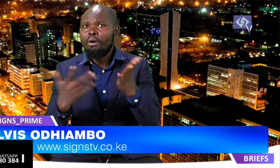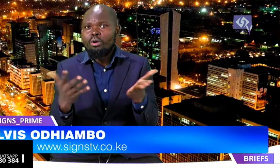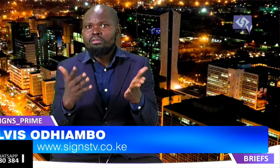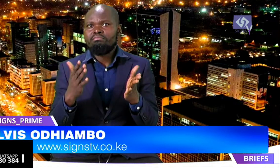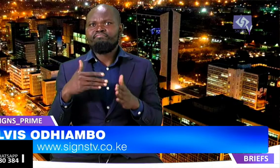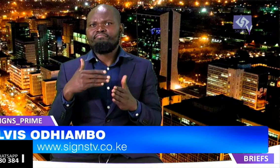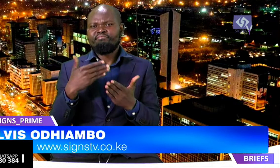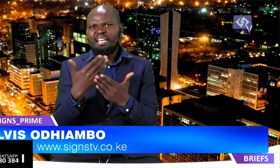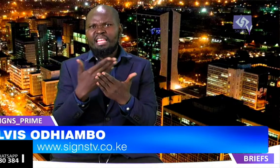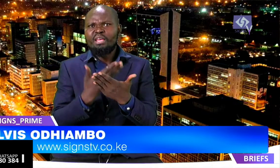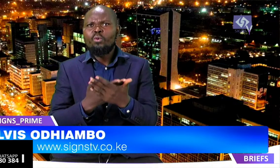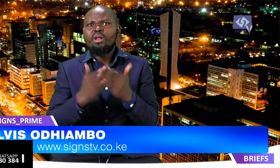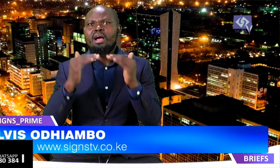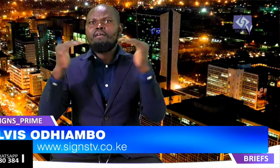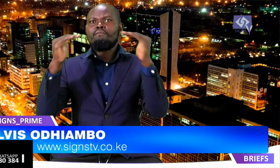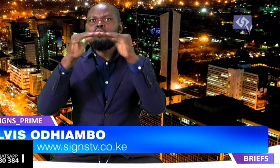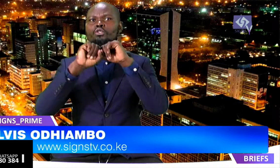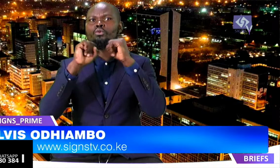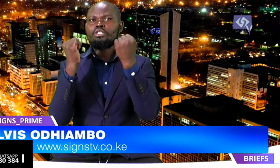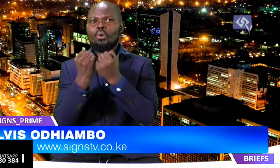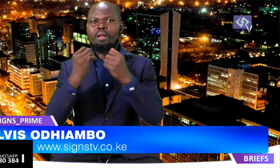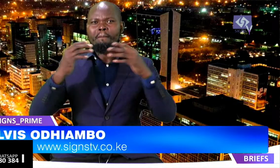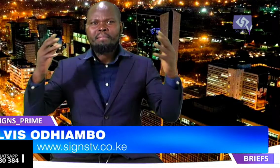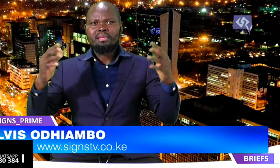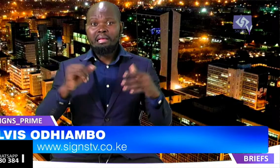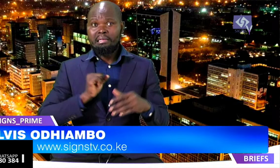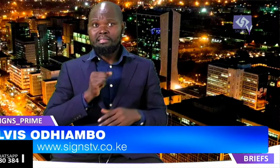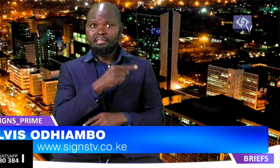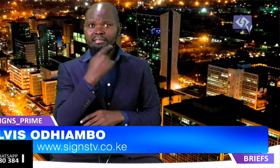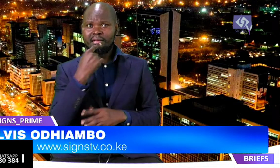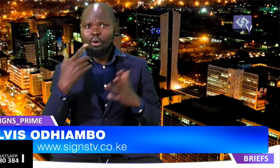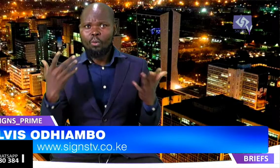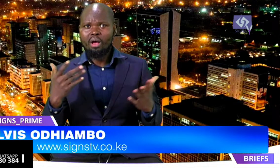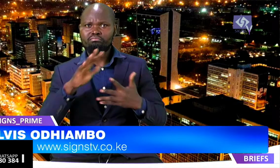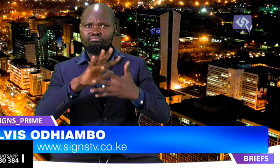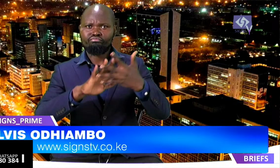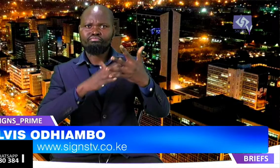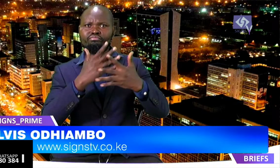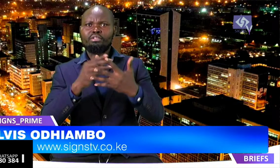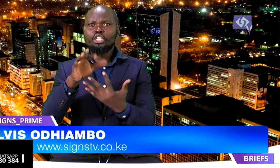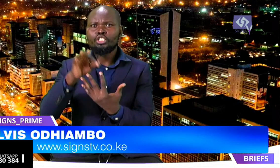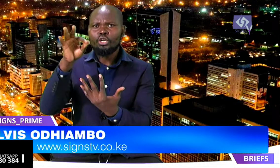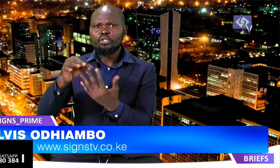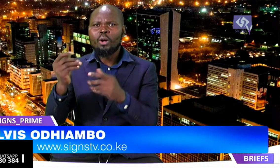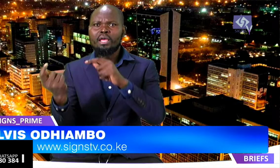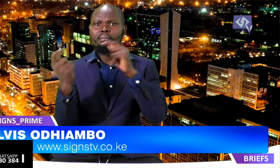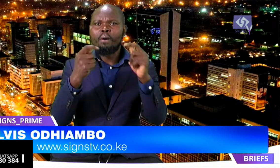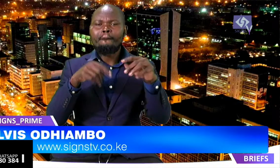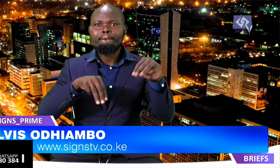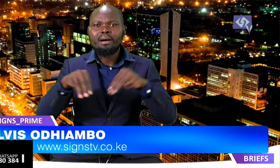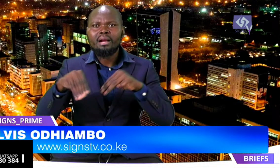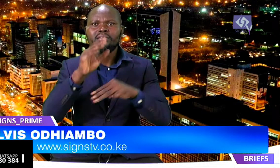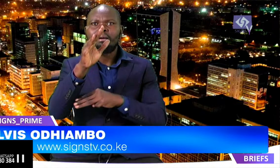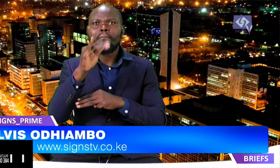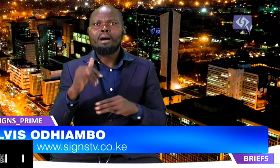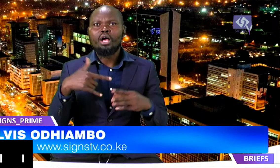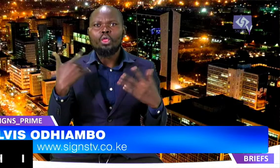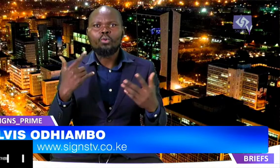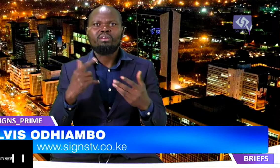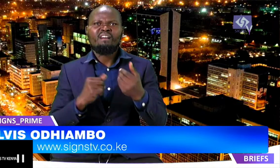were selected in a transparent manner by sub-county committees that even visited the applicant's home to verify